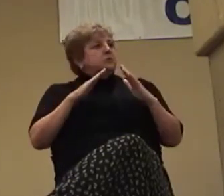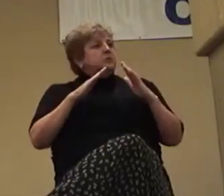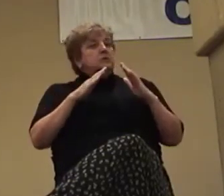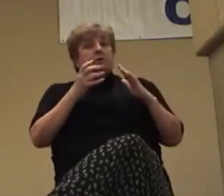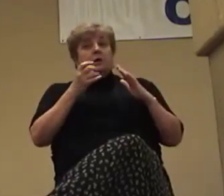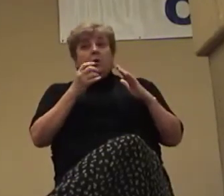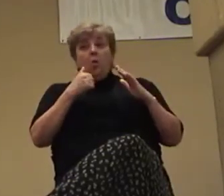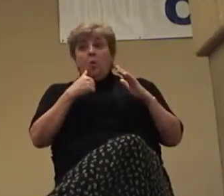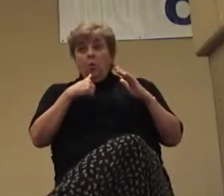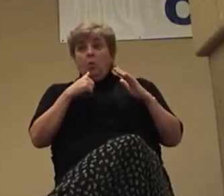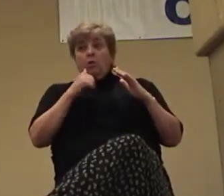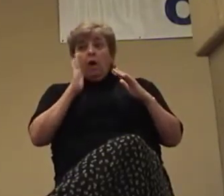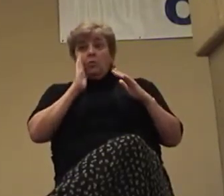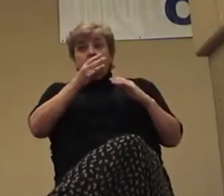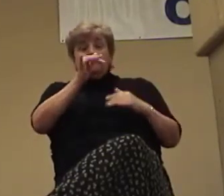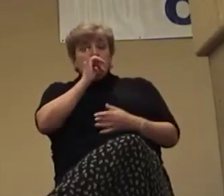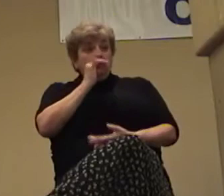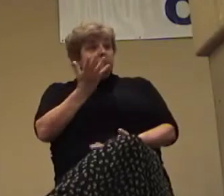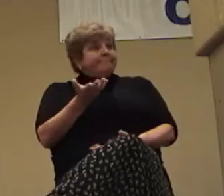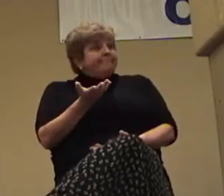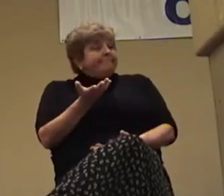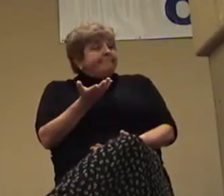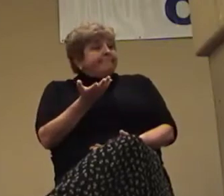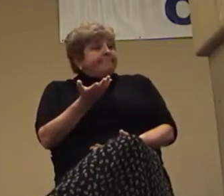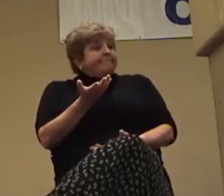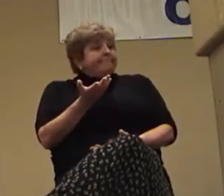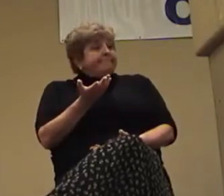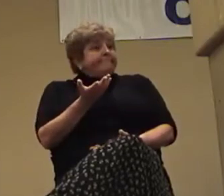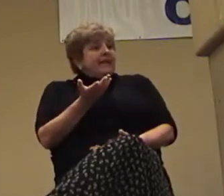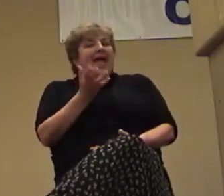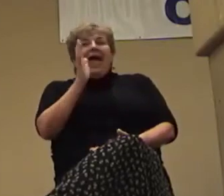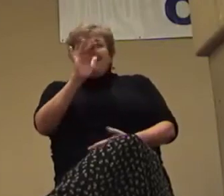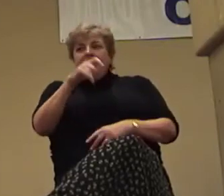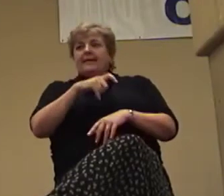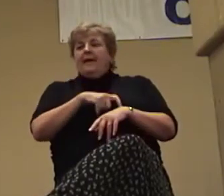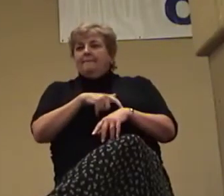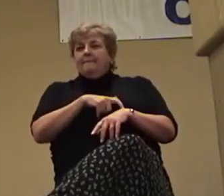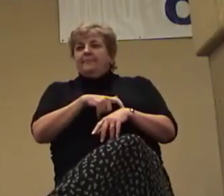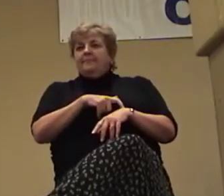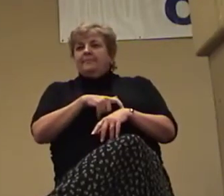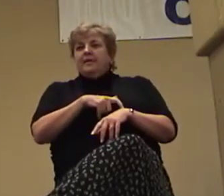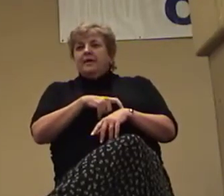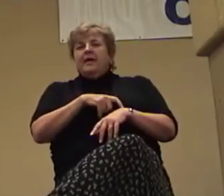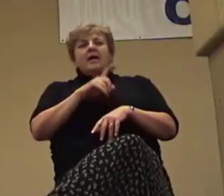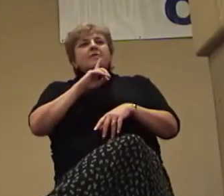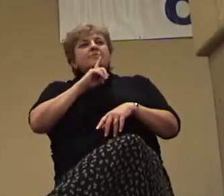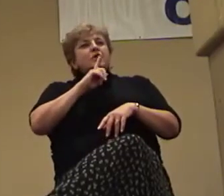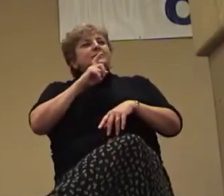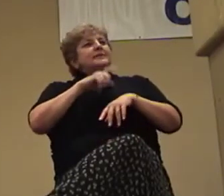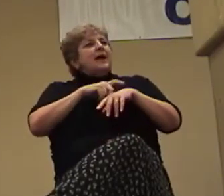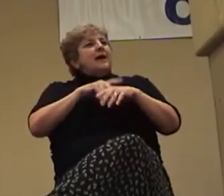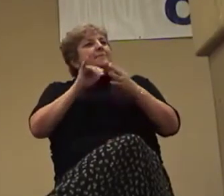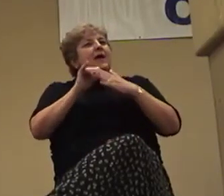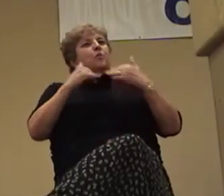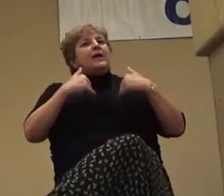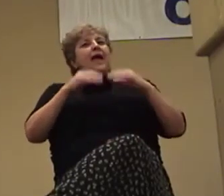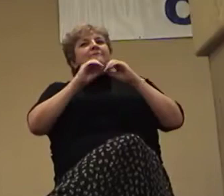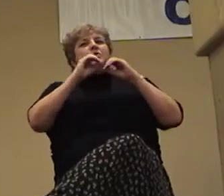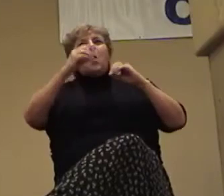drunk. There comes a time when we have no effective mental defense. It has to come from a power greater than myself. I had